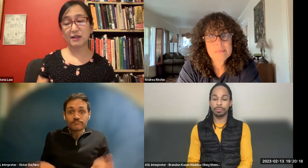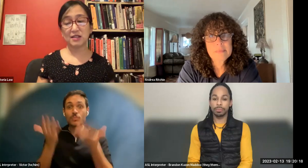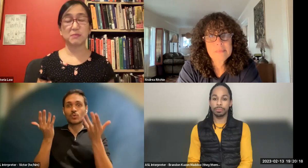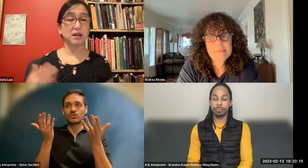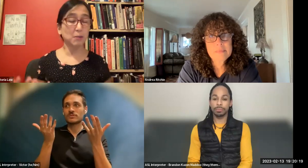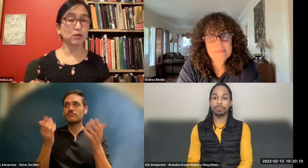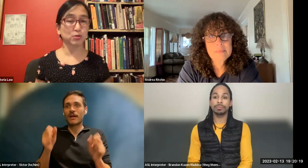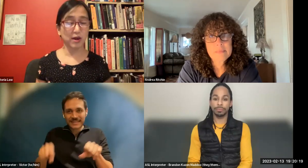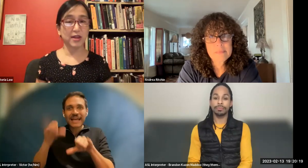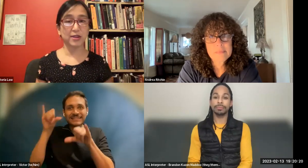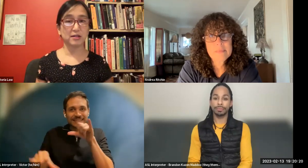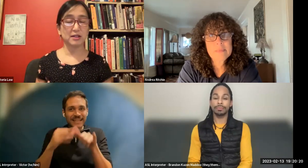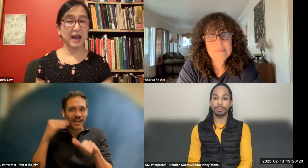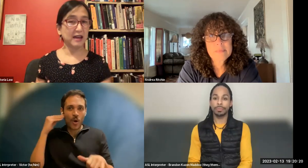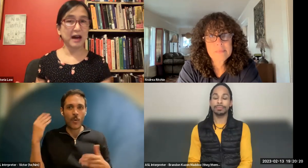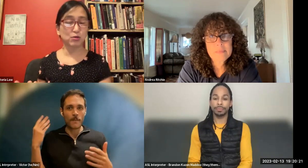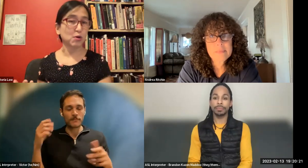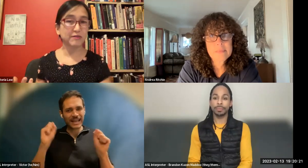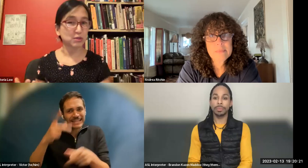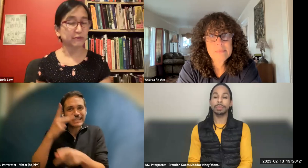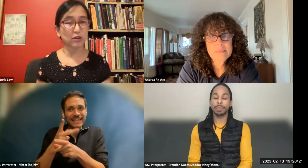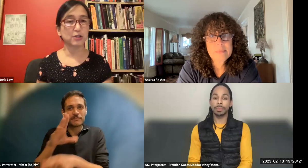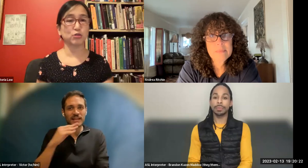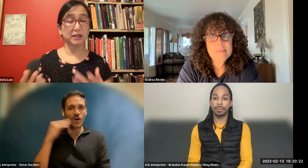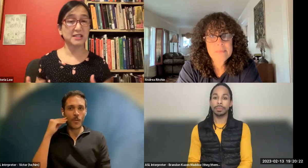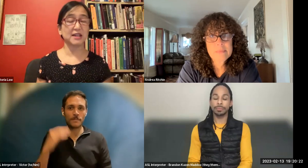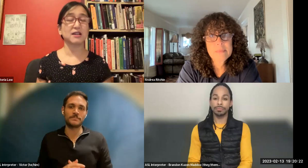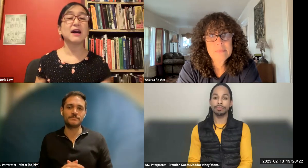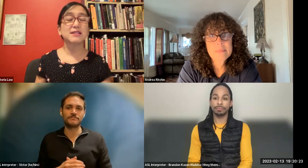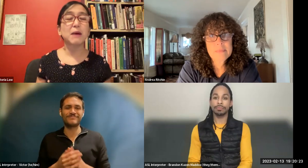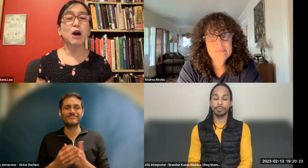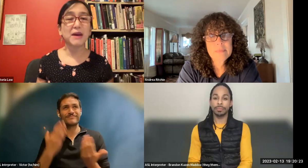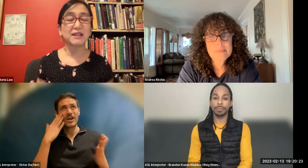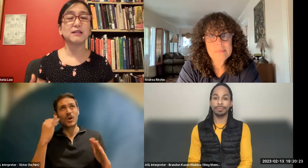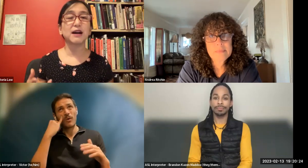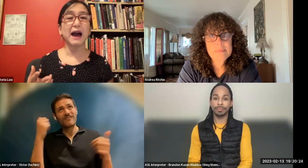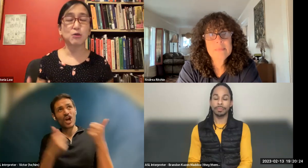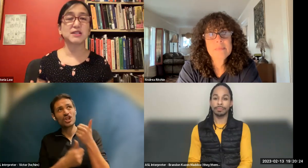And that needs to be coupled with, and I don't know if this would fall under policing,